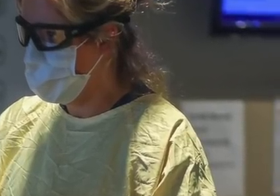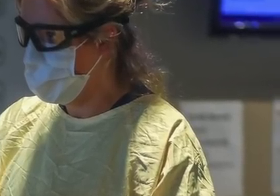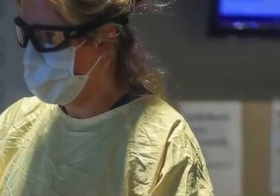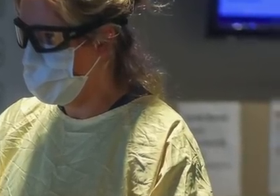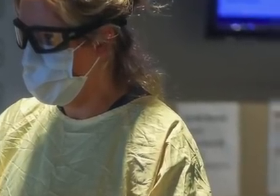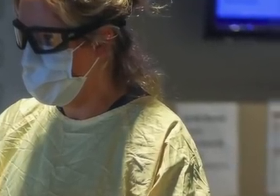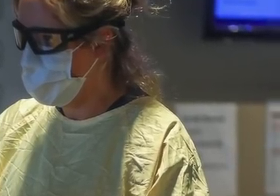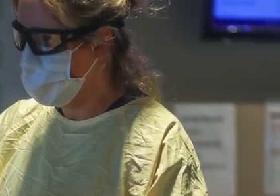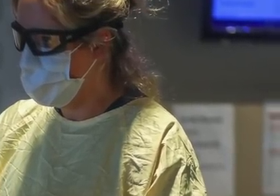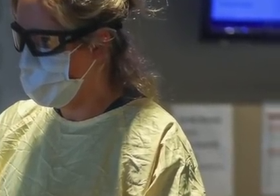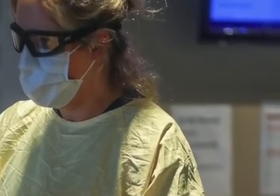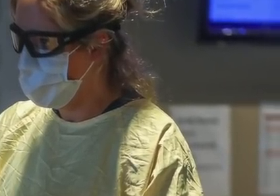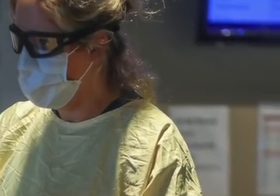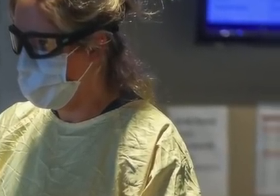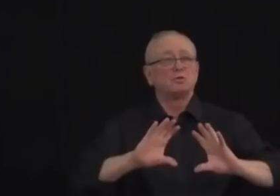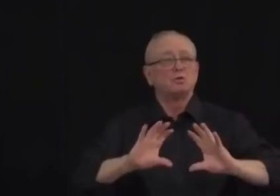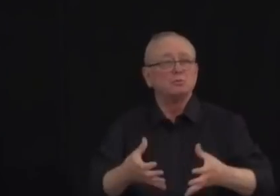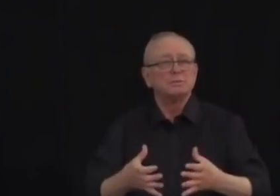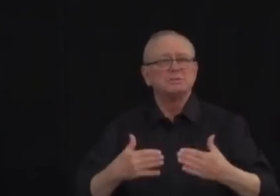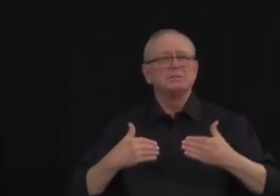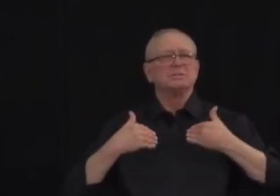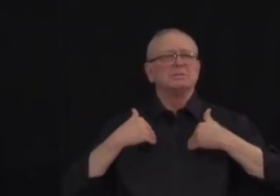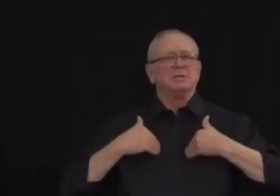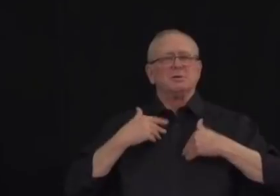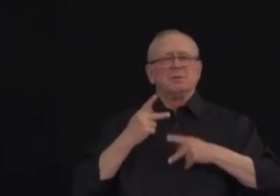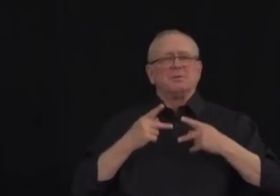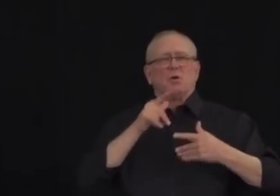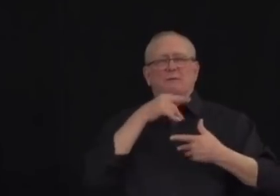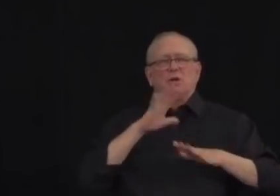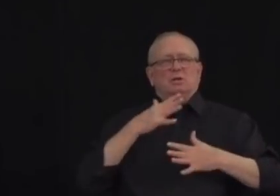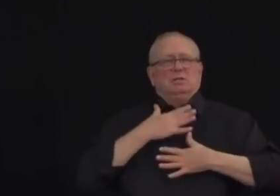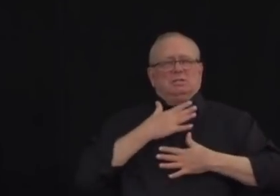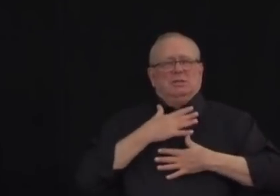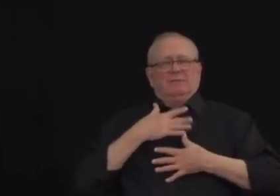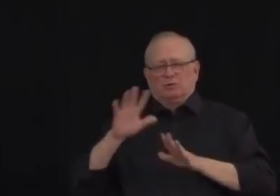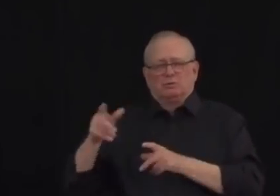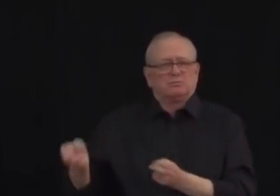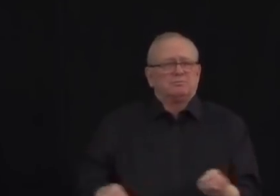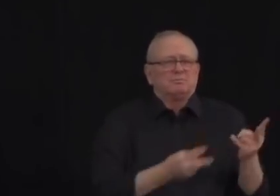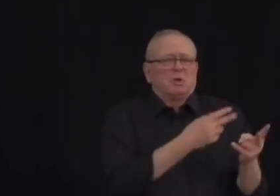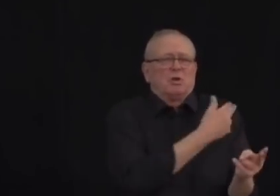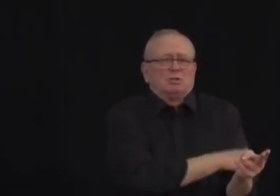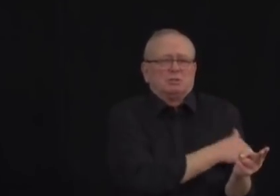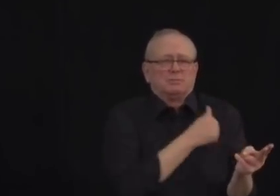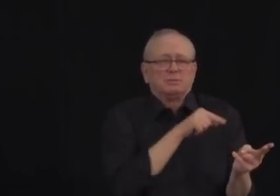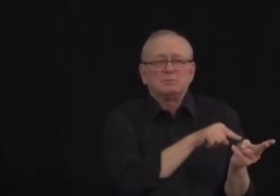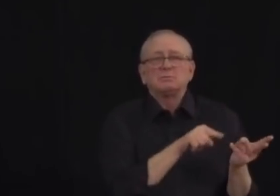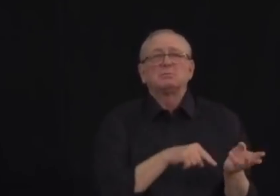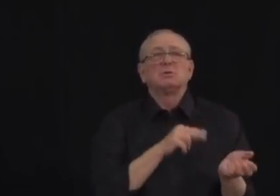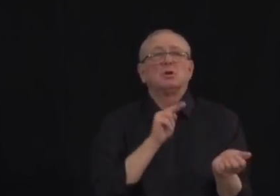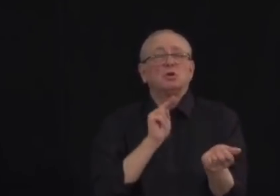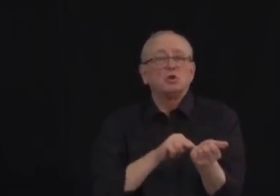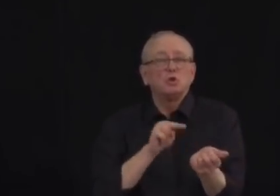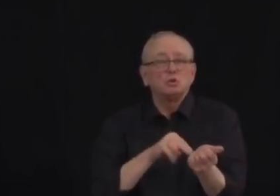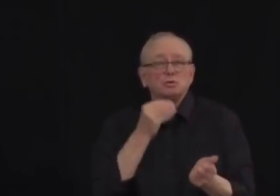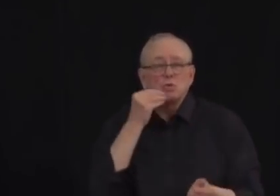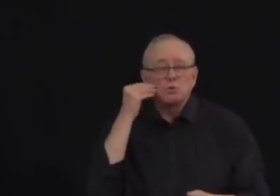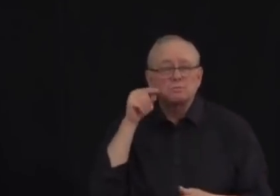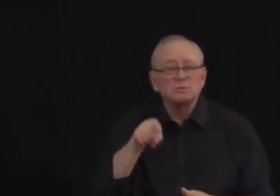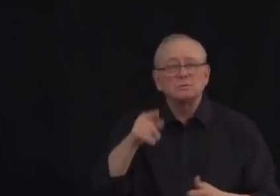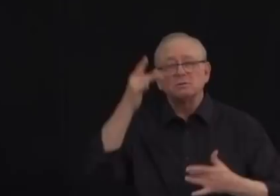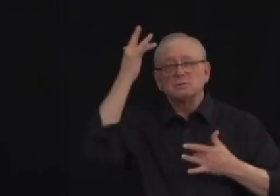to hospital, anyone ill in continuing care settings, and samples taken in our primary care influenza surveillance